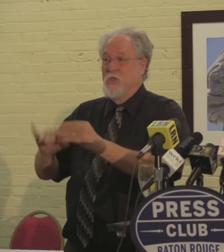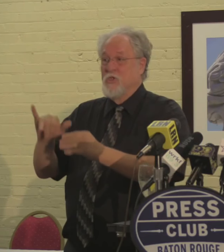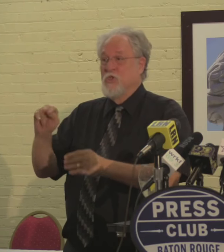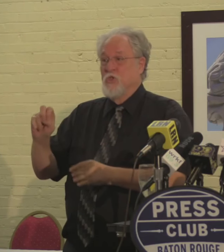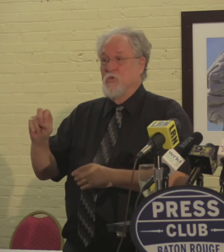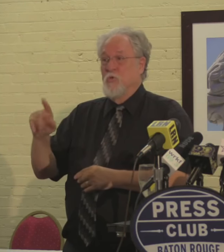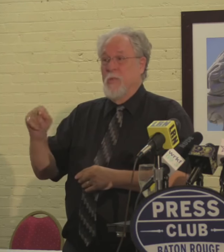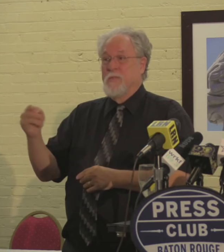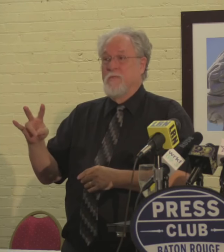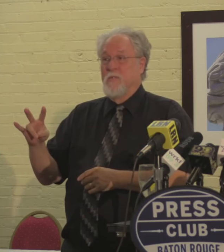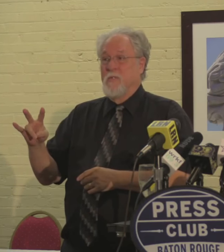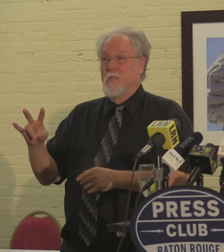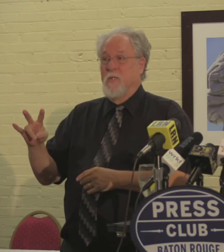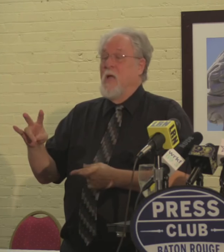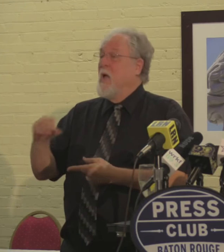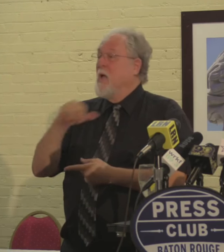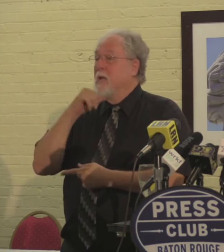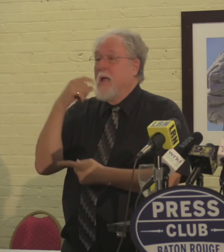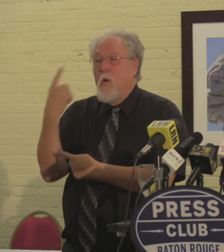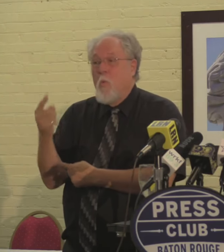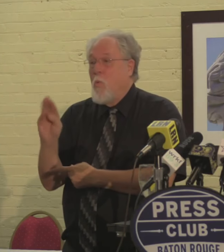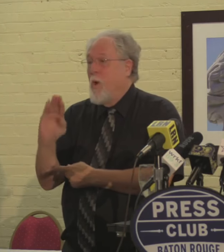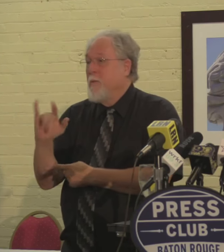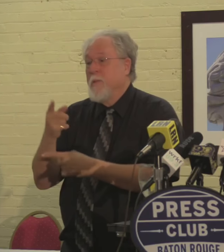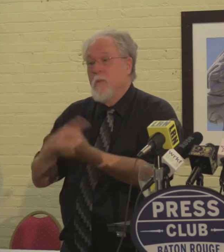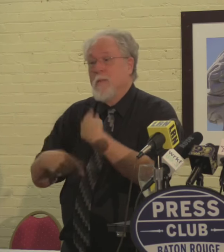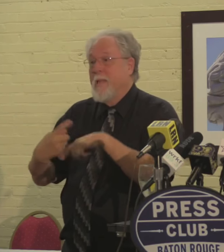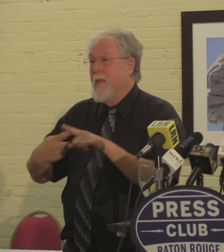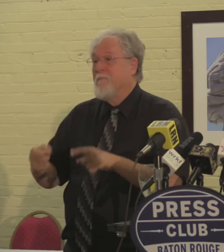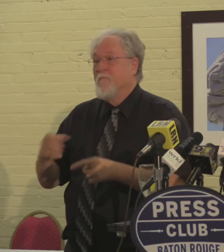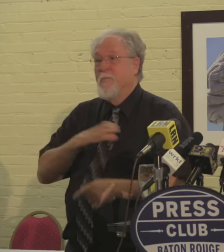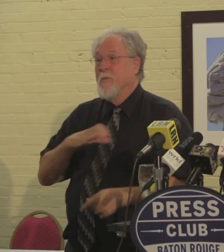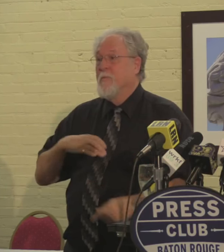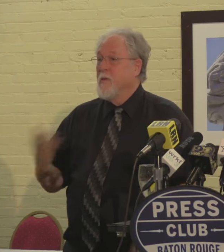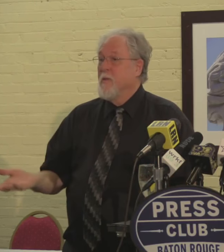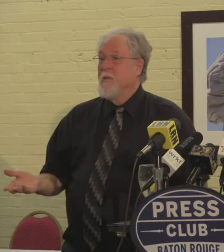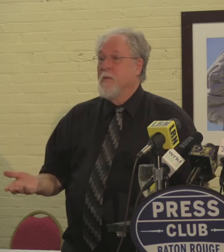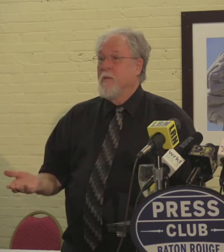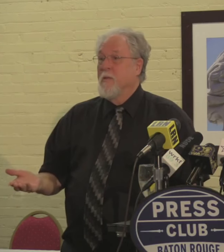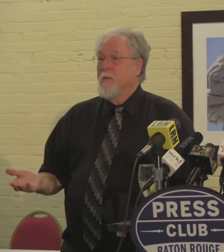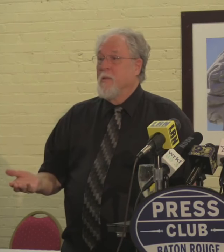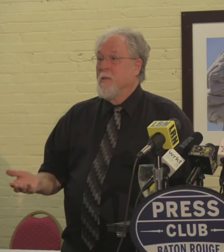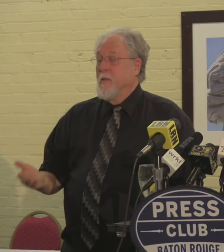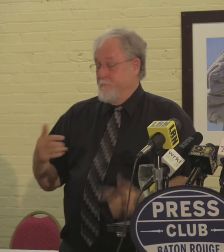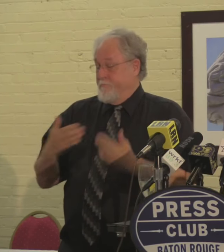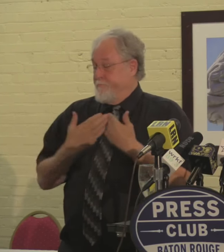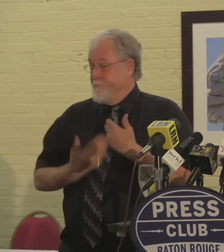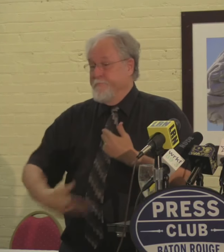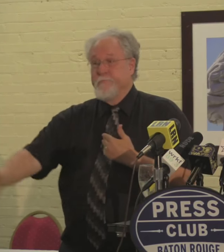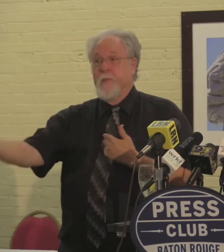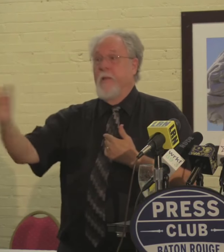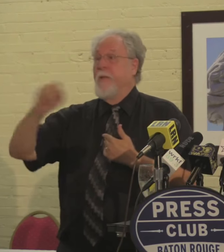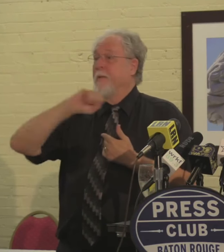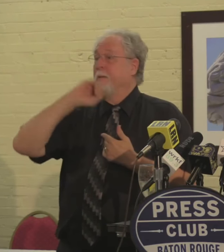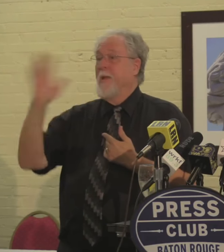2017. Not a single bill came out of the committee. And since that time, there's been nothing that looks like